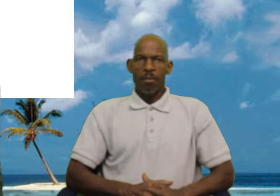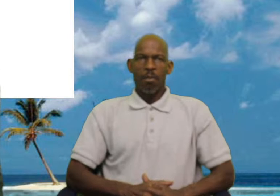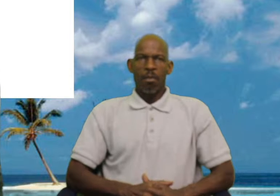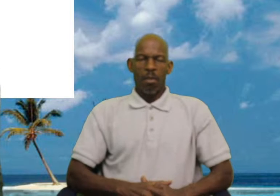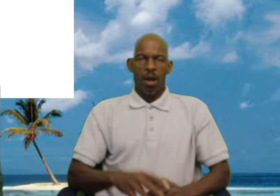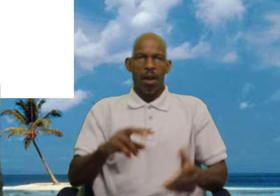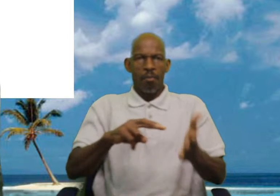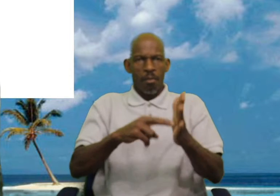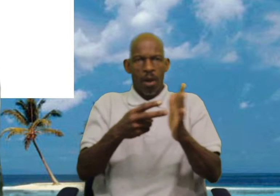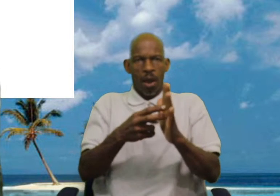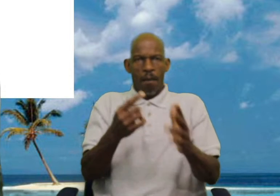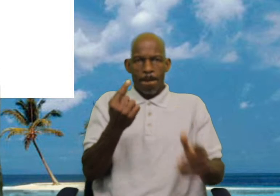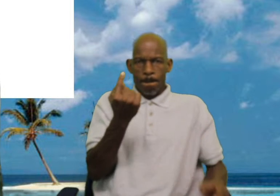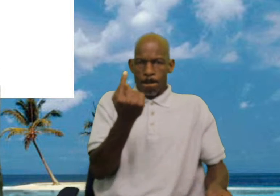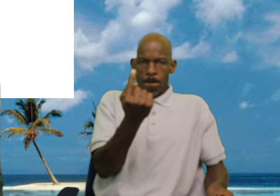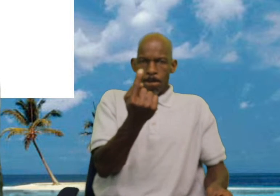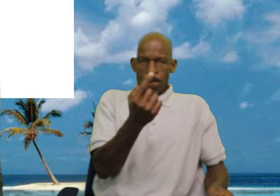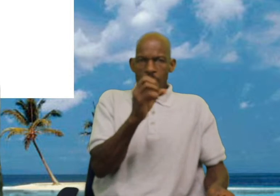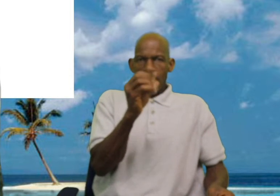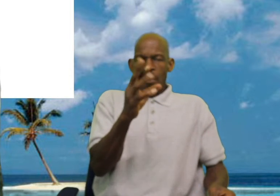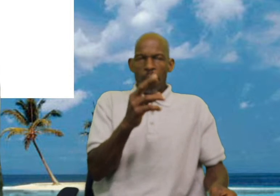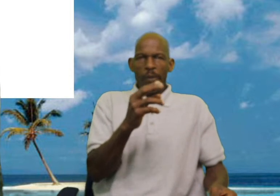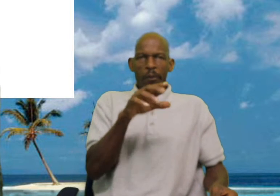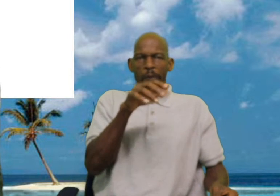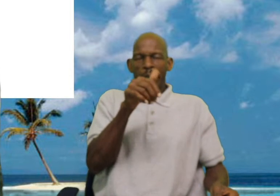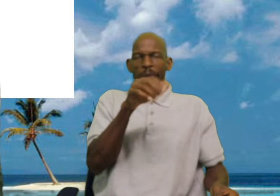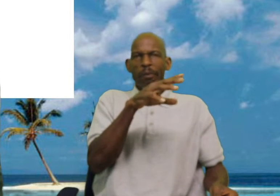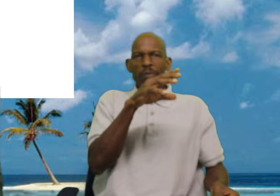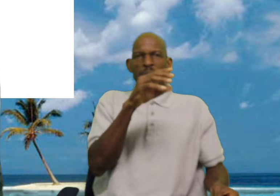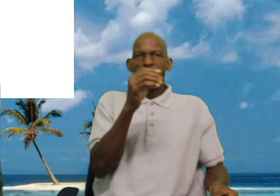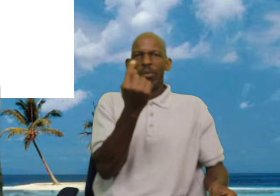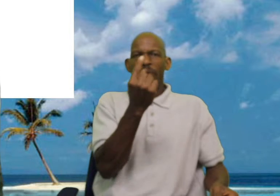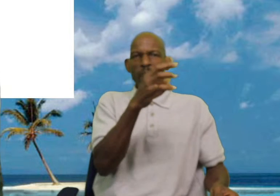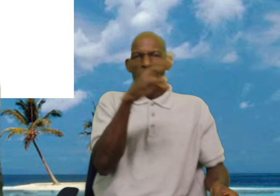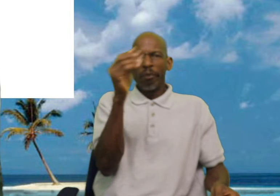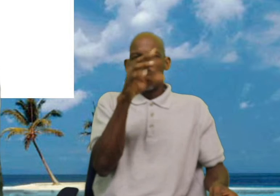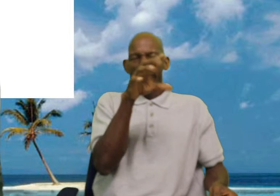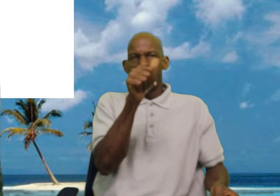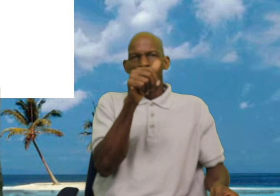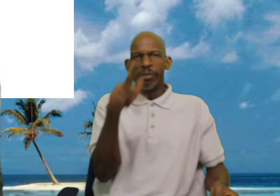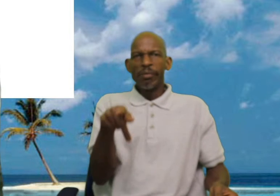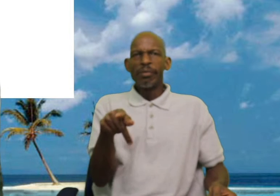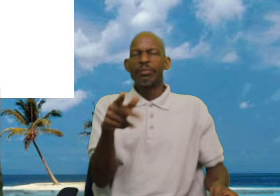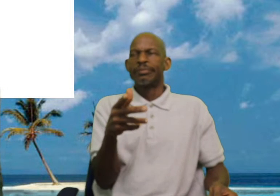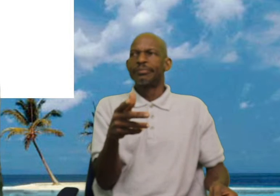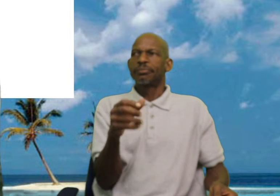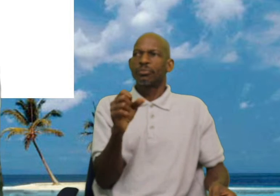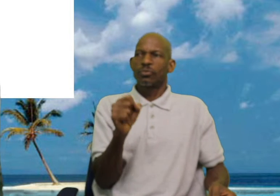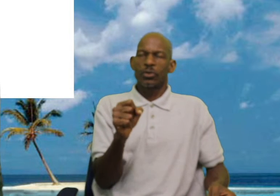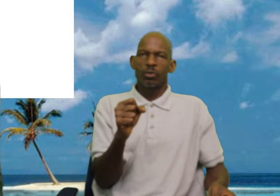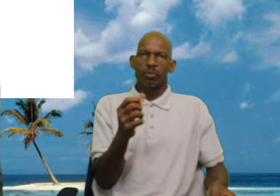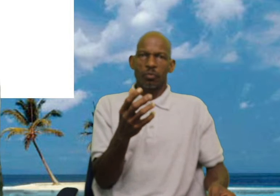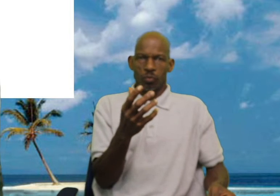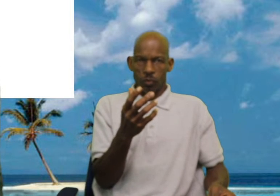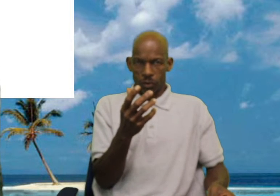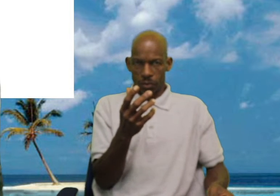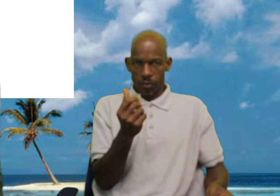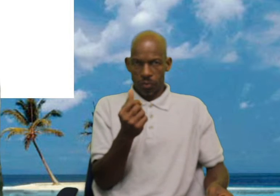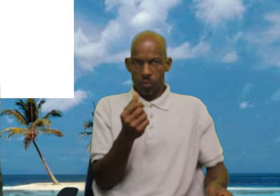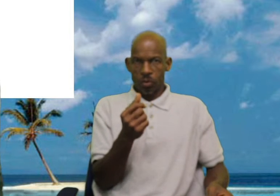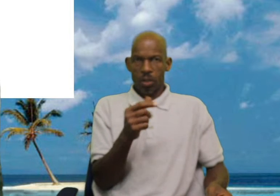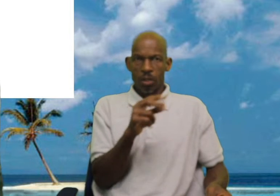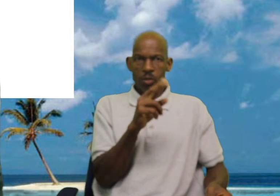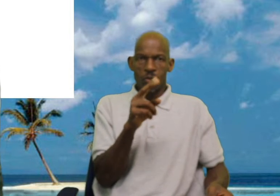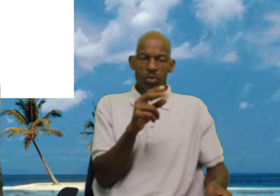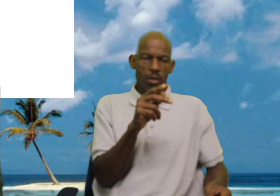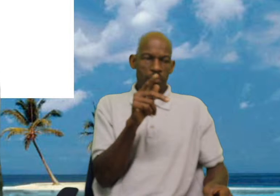else. How do we write that? We say, we put the person we are with first,